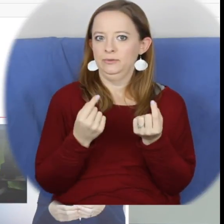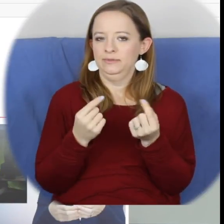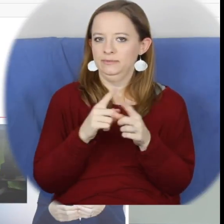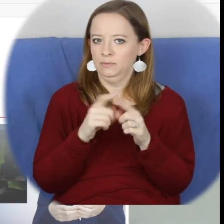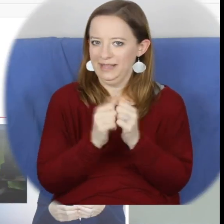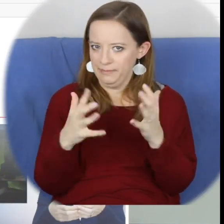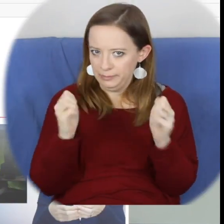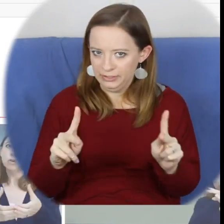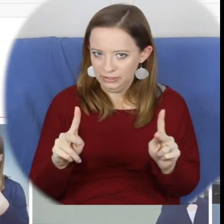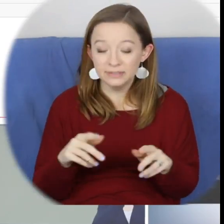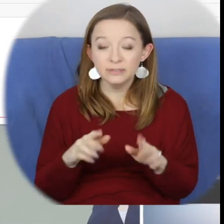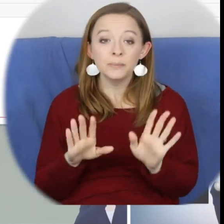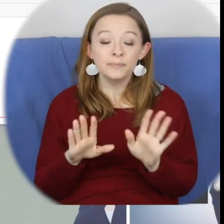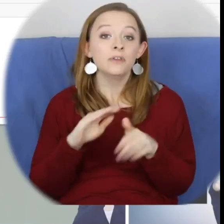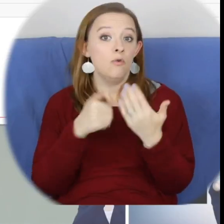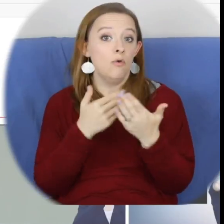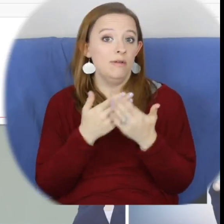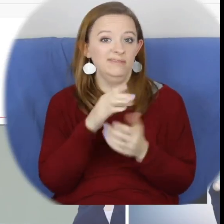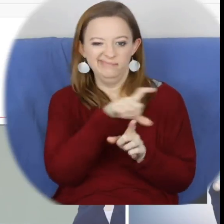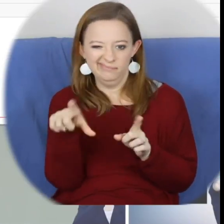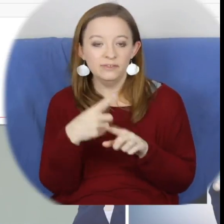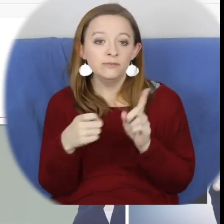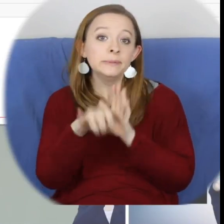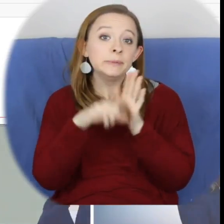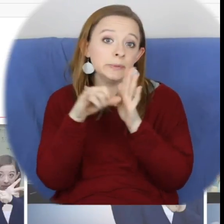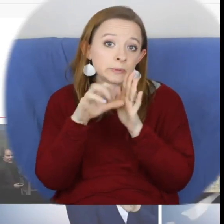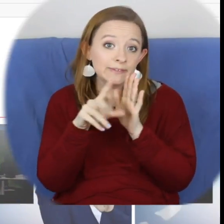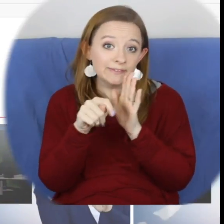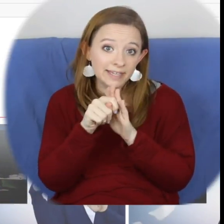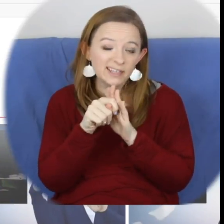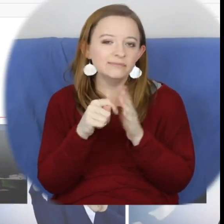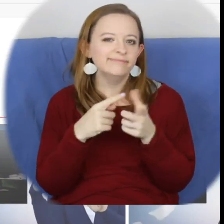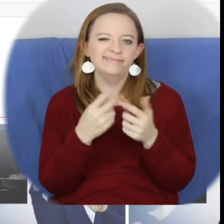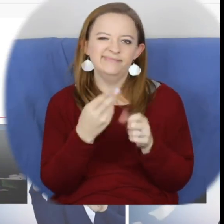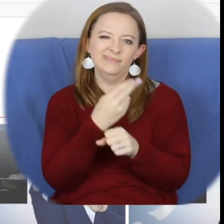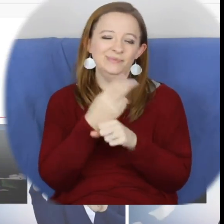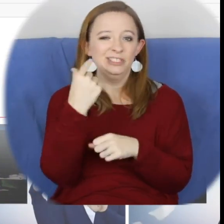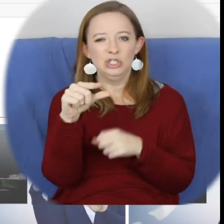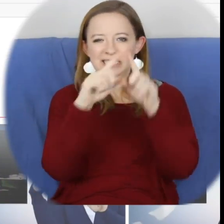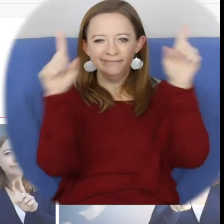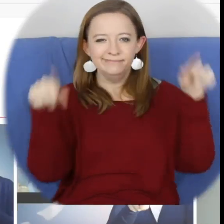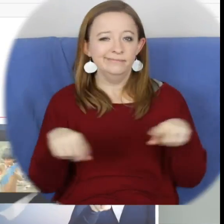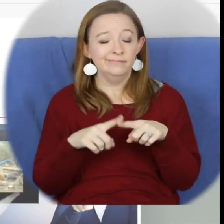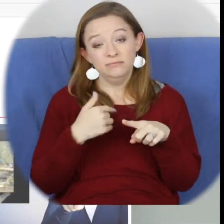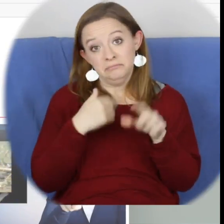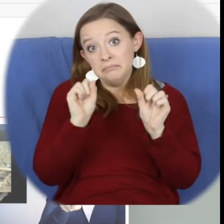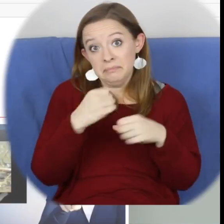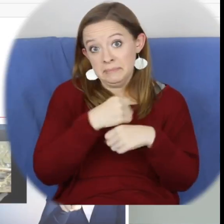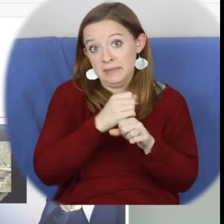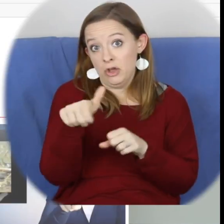Like, there's no video footage of me working or anything like that. No, it's just pictures of what I